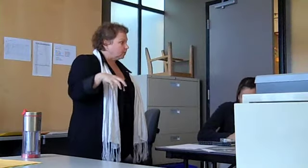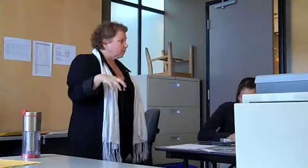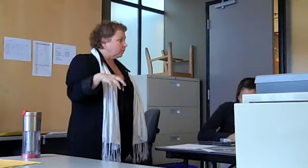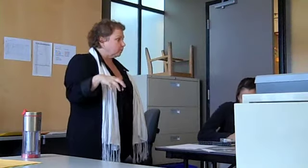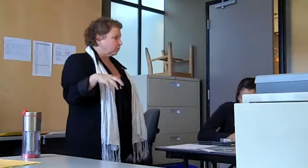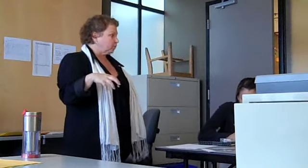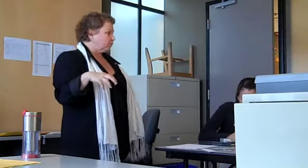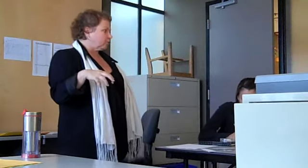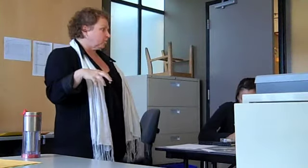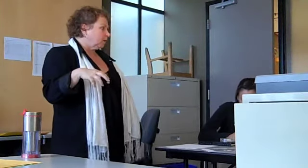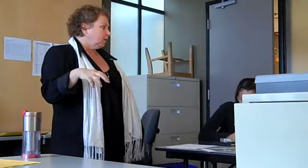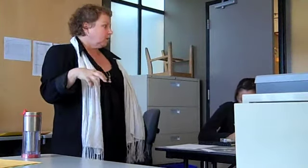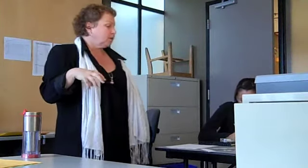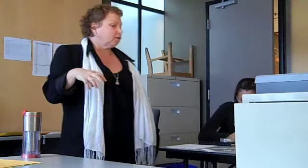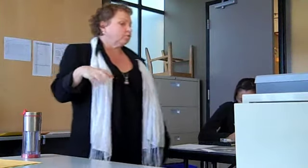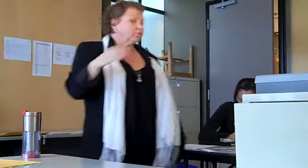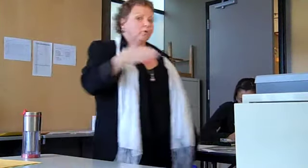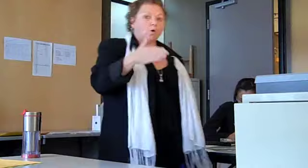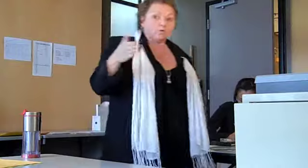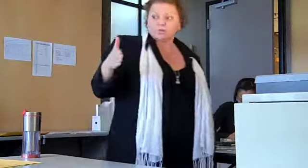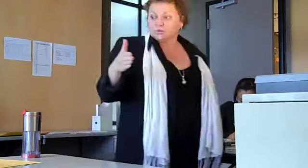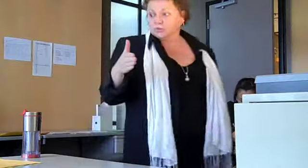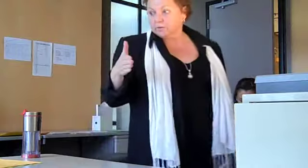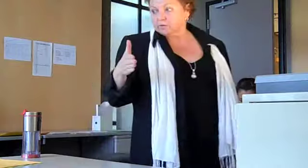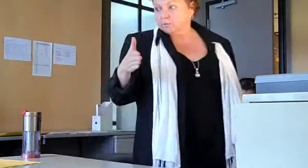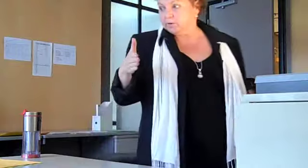piece of research that you do over a two semester period.